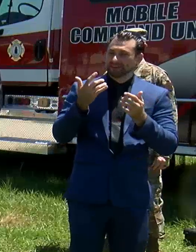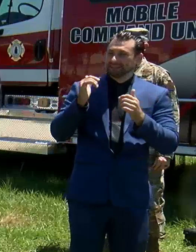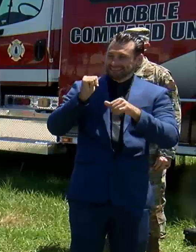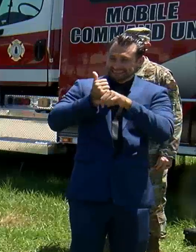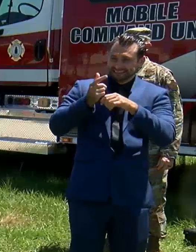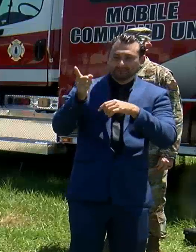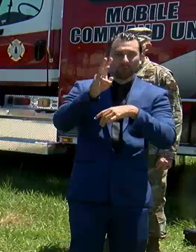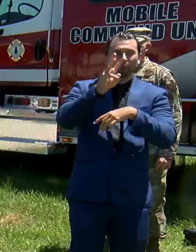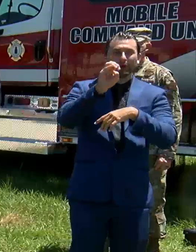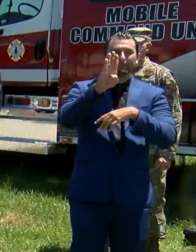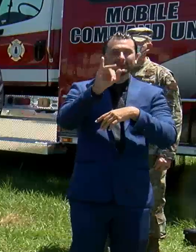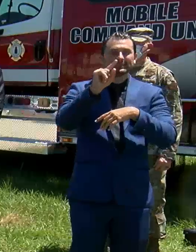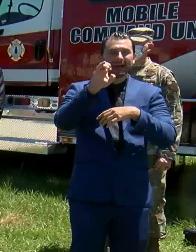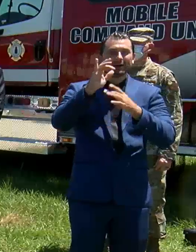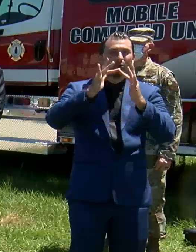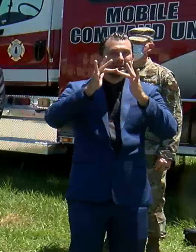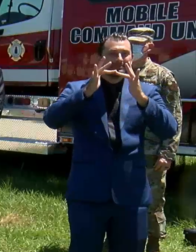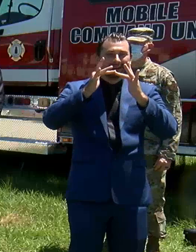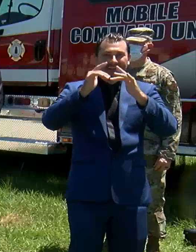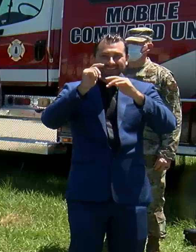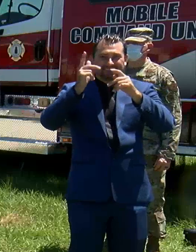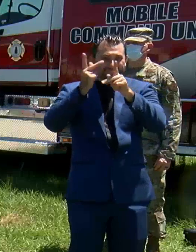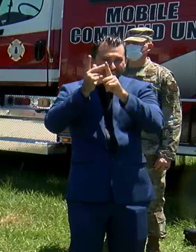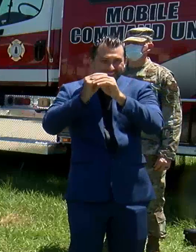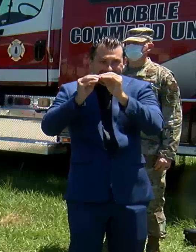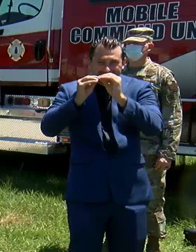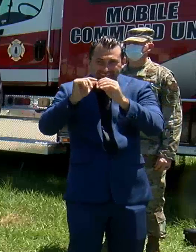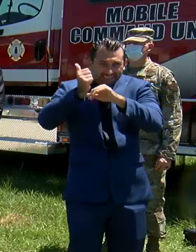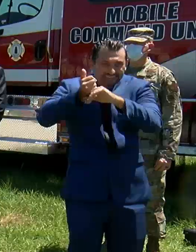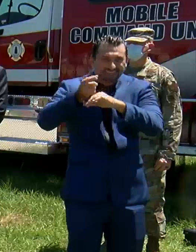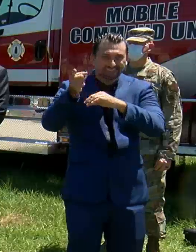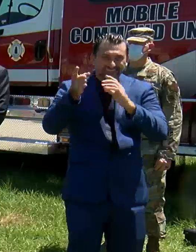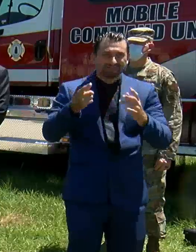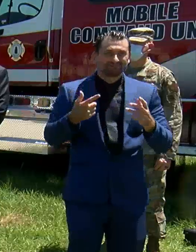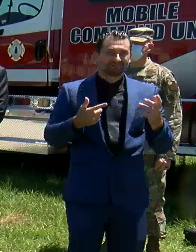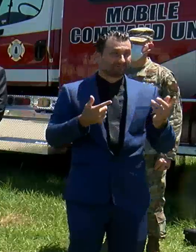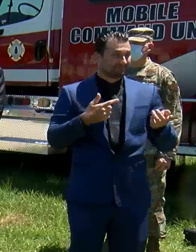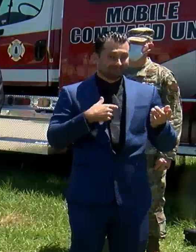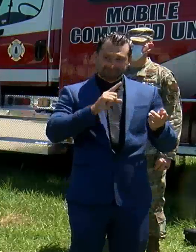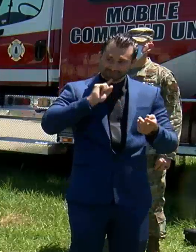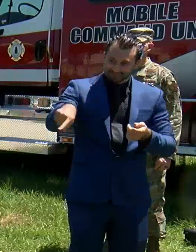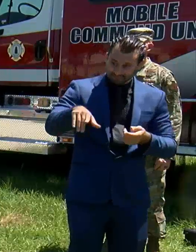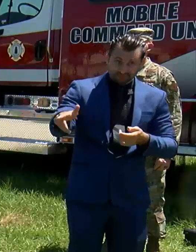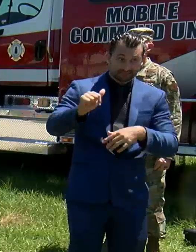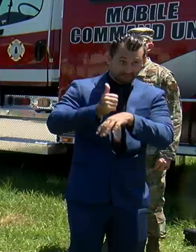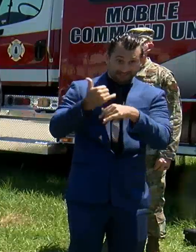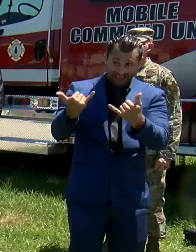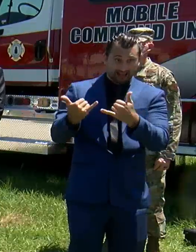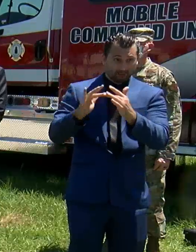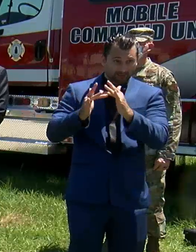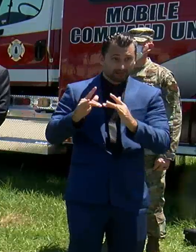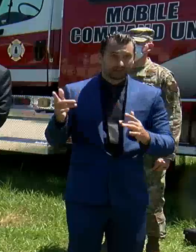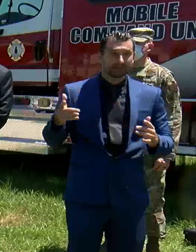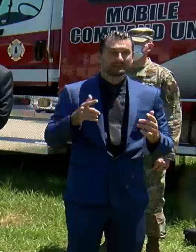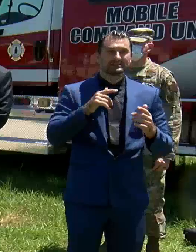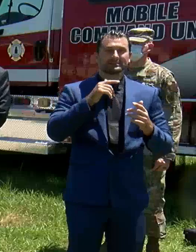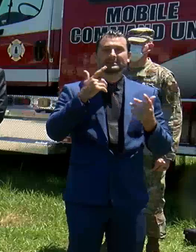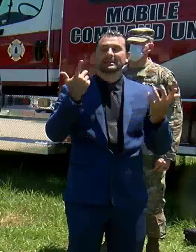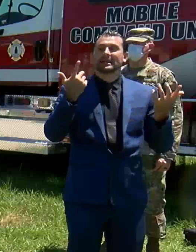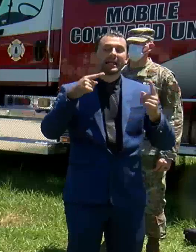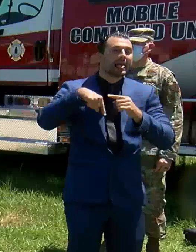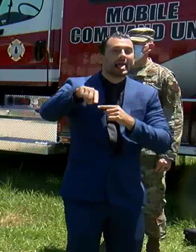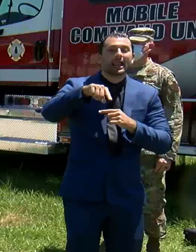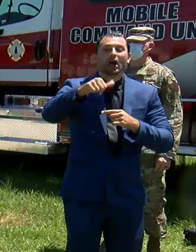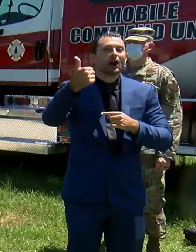in the process, I actually said go to the website because they told me that was the way to do it. They did not test it. They did not beta test